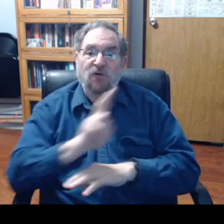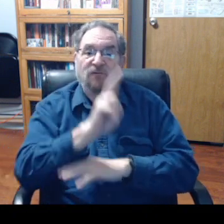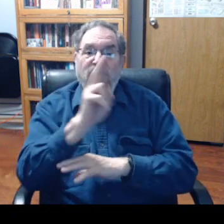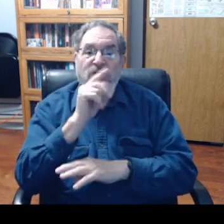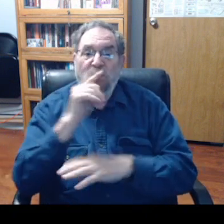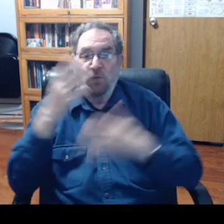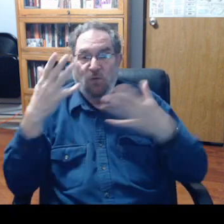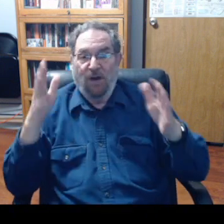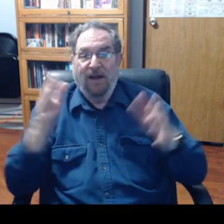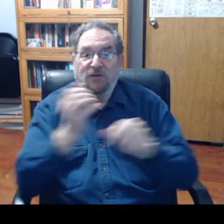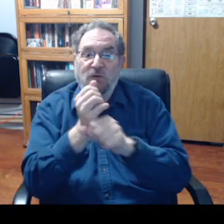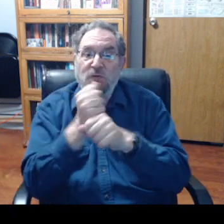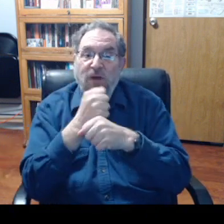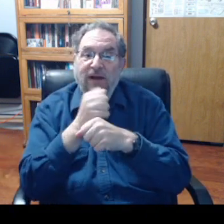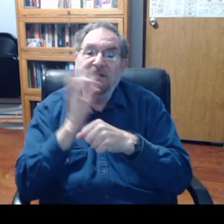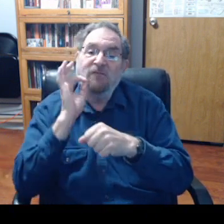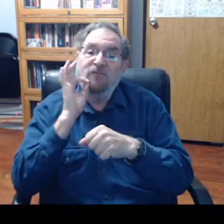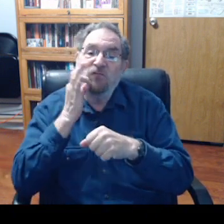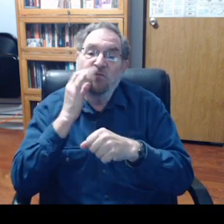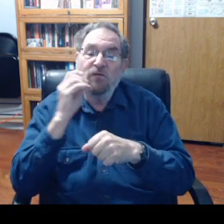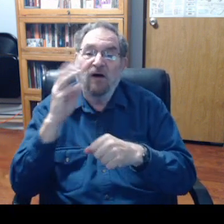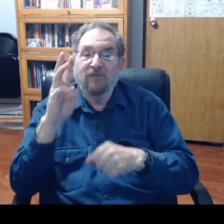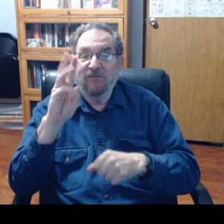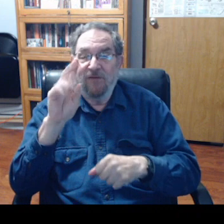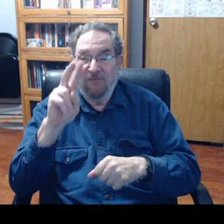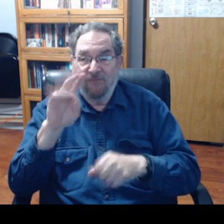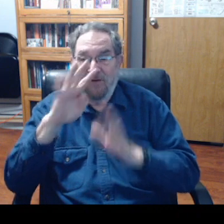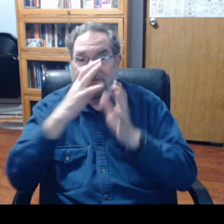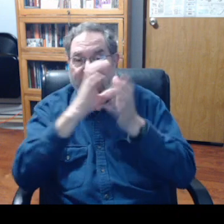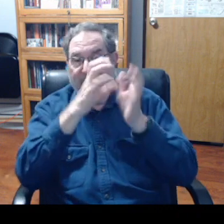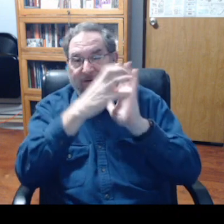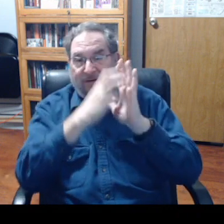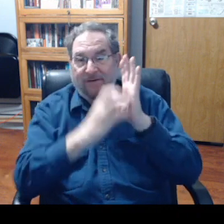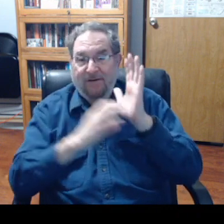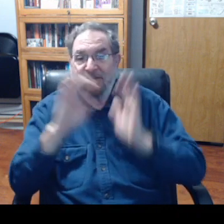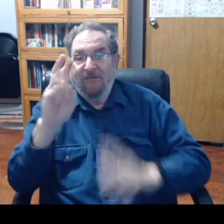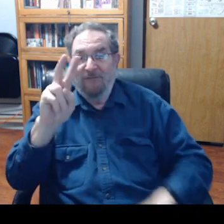of the universe, who had created the fruit of the